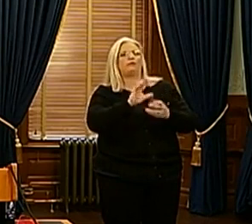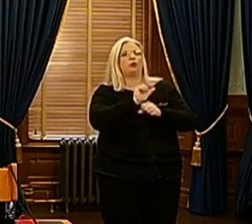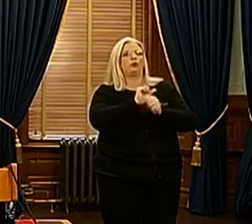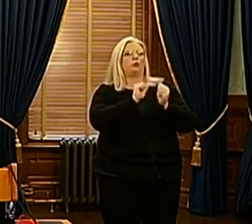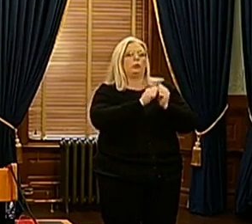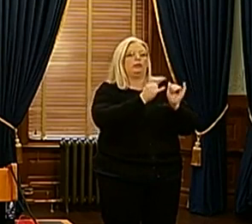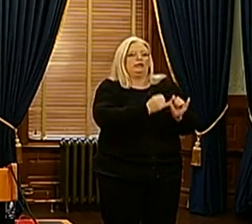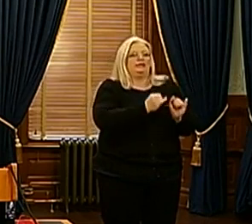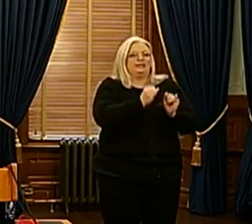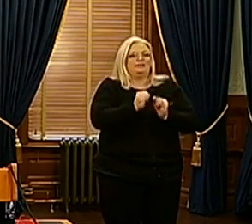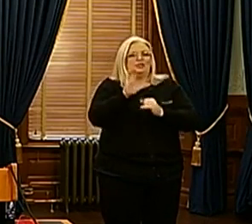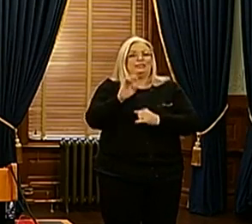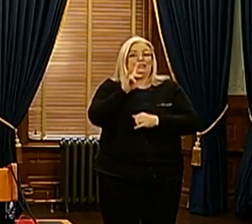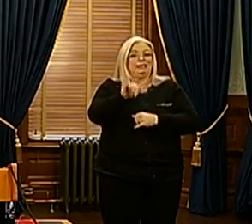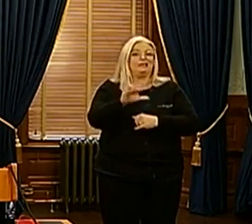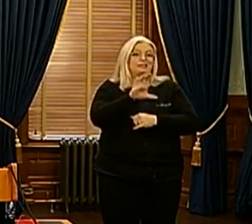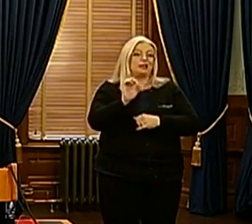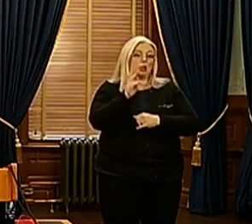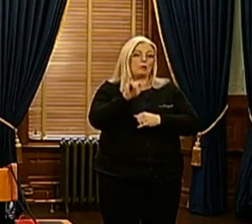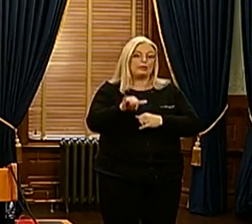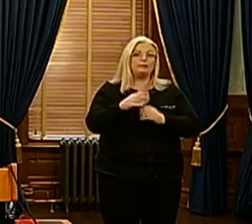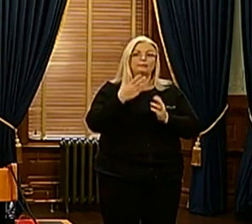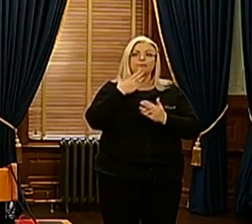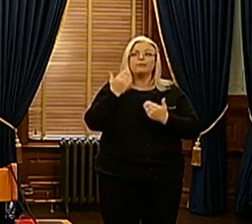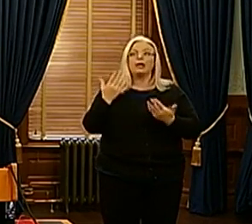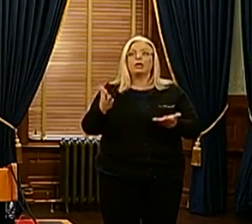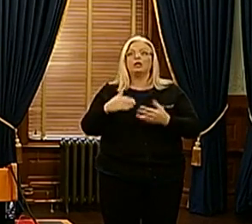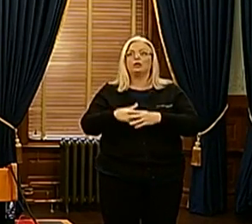with the individual cities and counties.